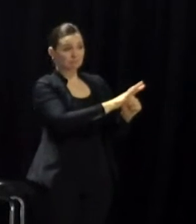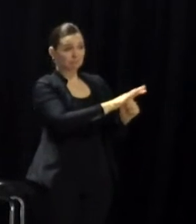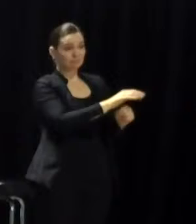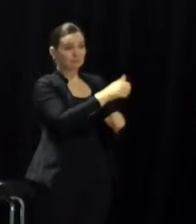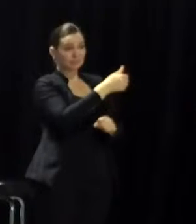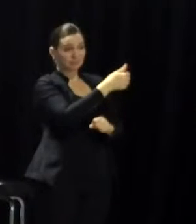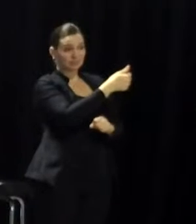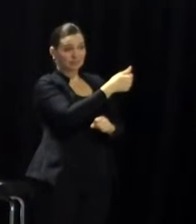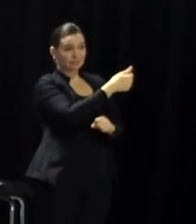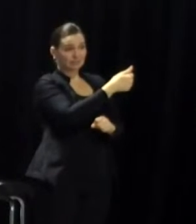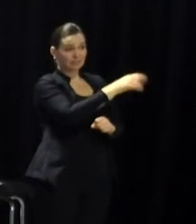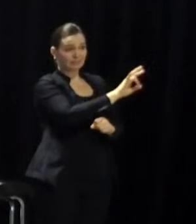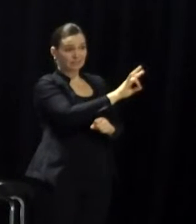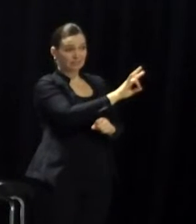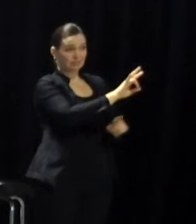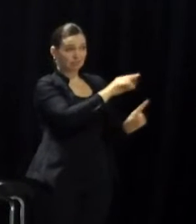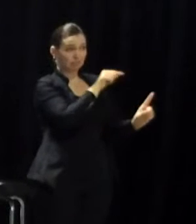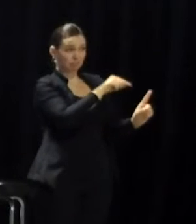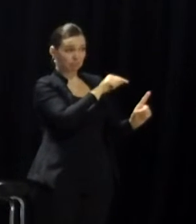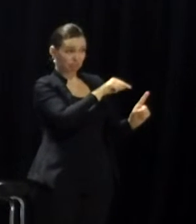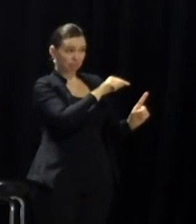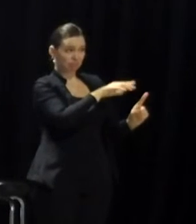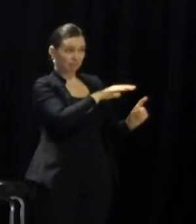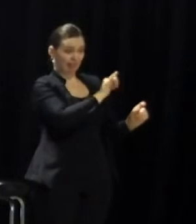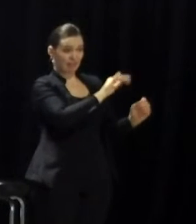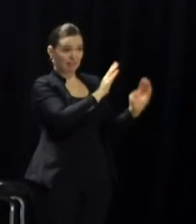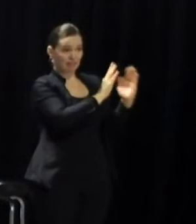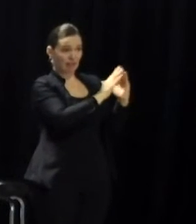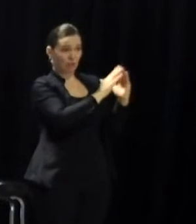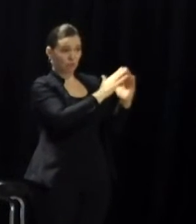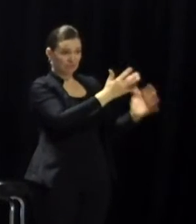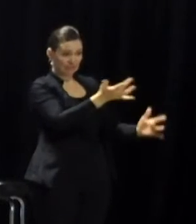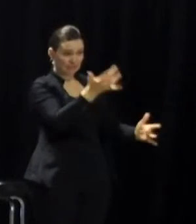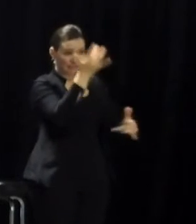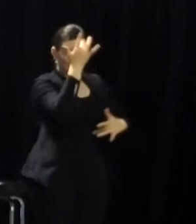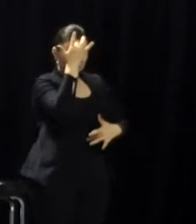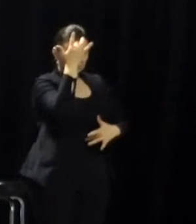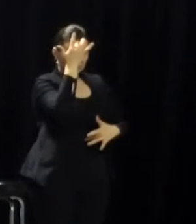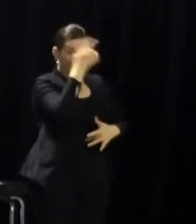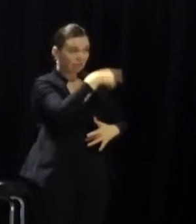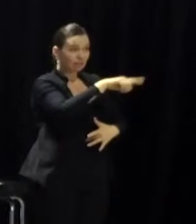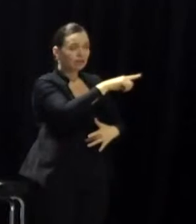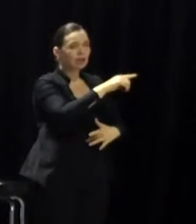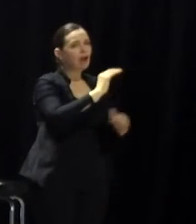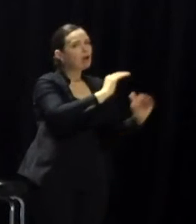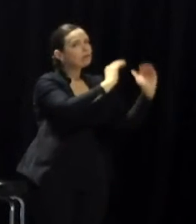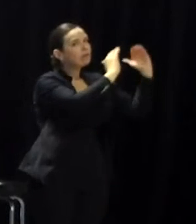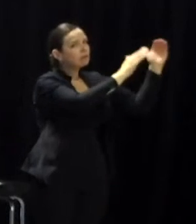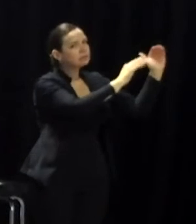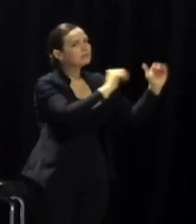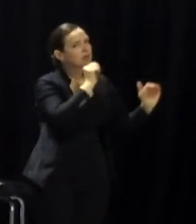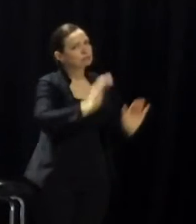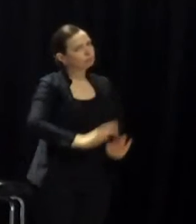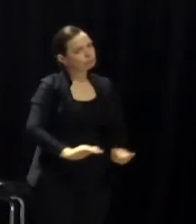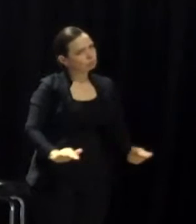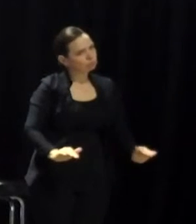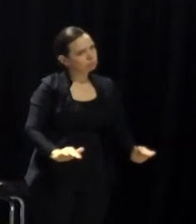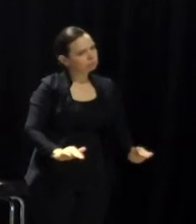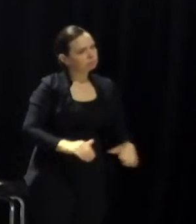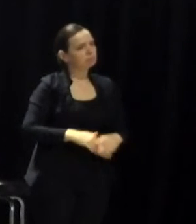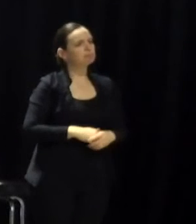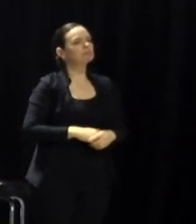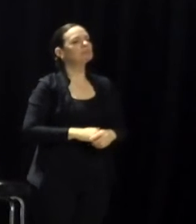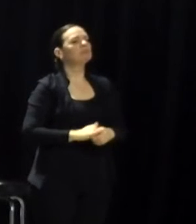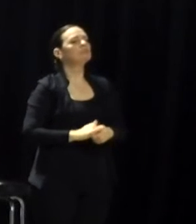active case. Why wouldn't they go to school, right? So I think you can't just say one size fits all. The city